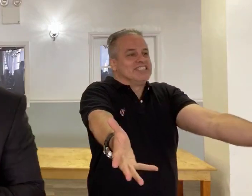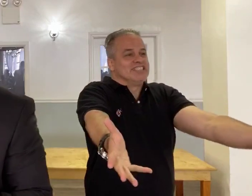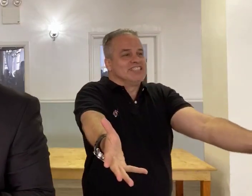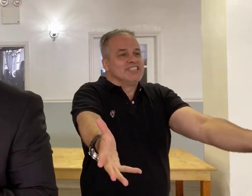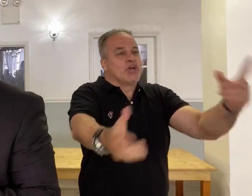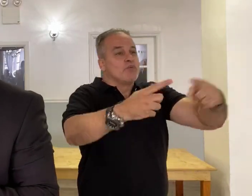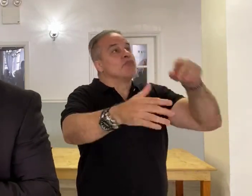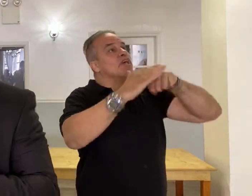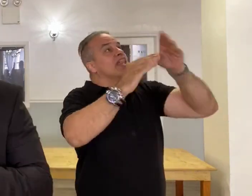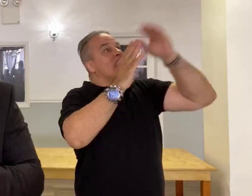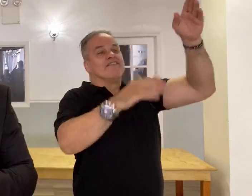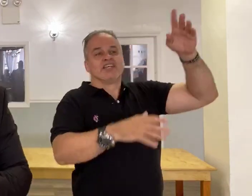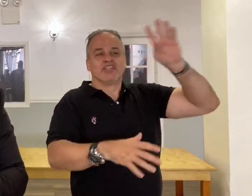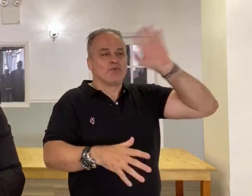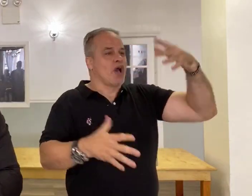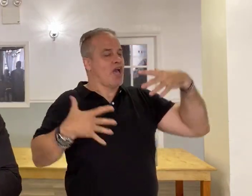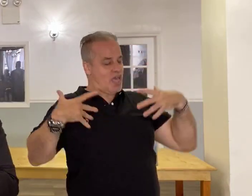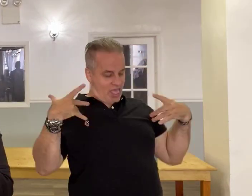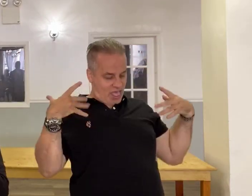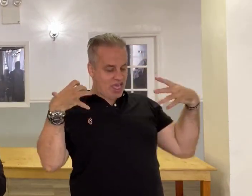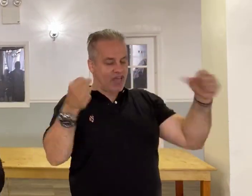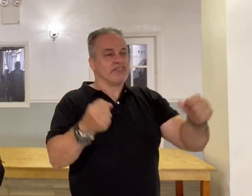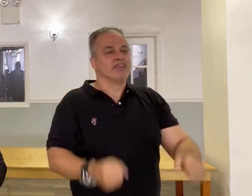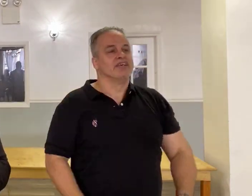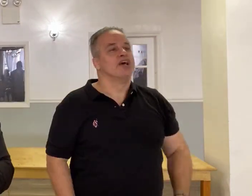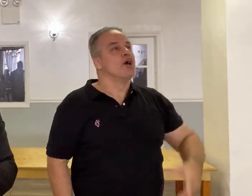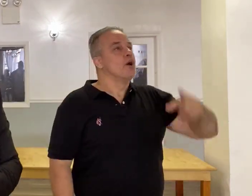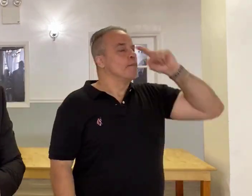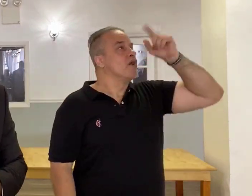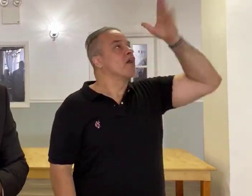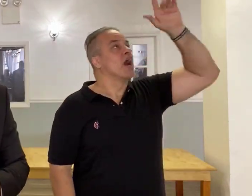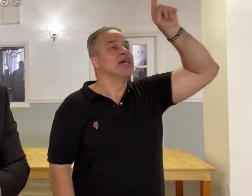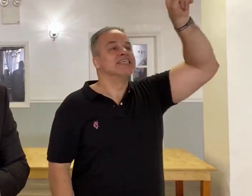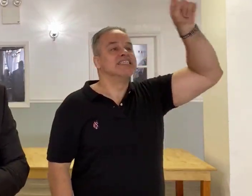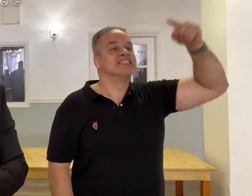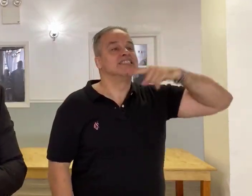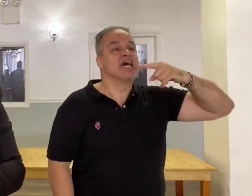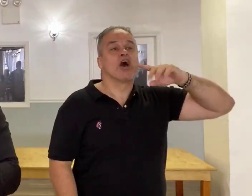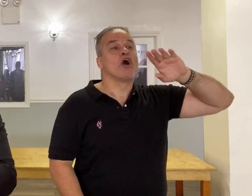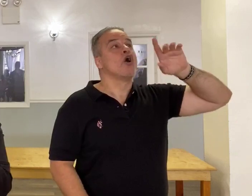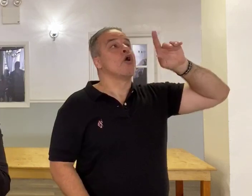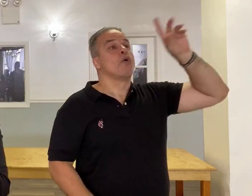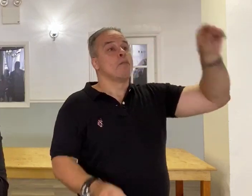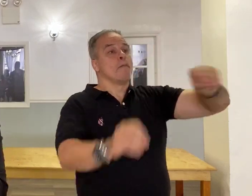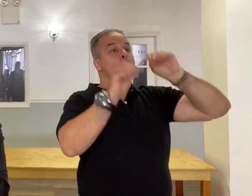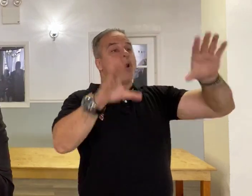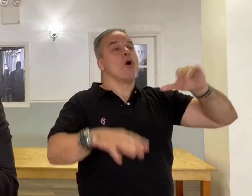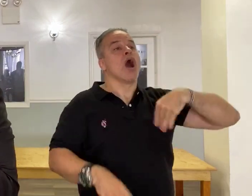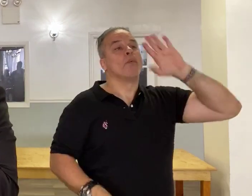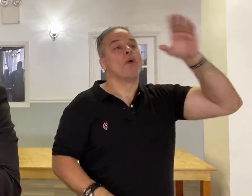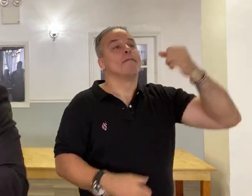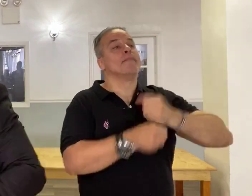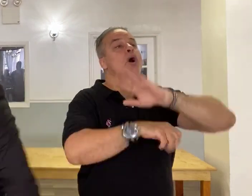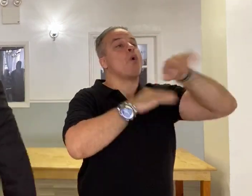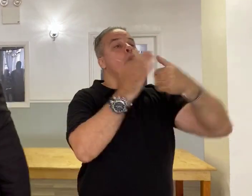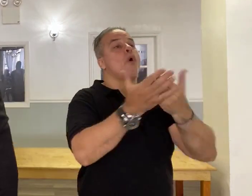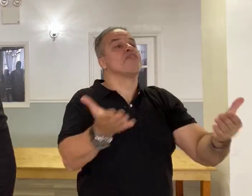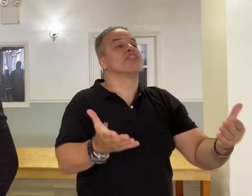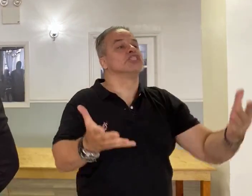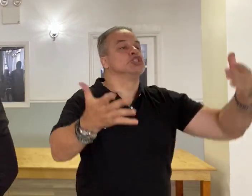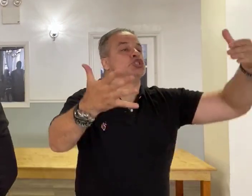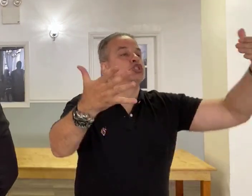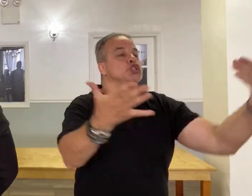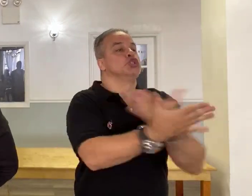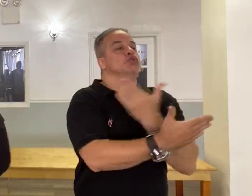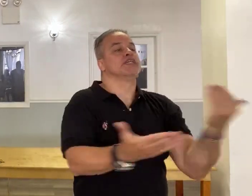for? Hey, stop being so dramatic. We're so dramatic, right? To me, it's not dramatic. That's a big deal. My right arm, I'm going